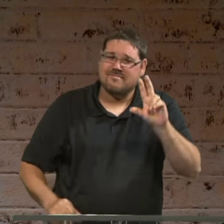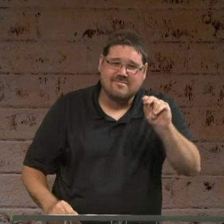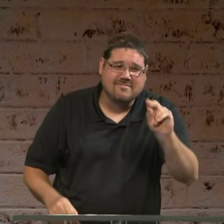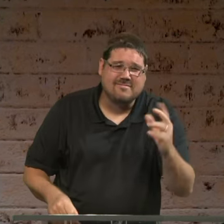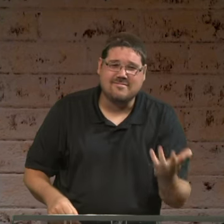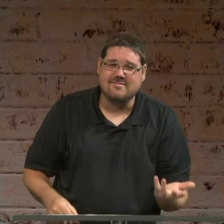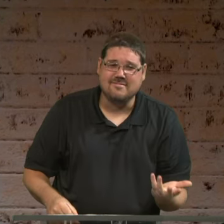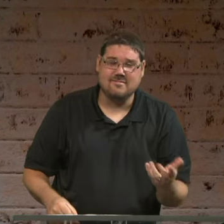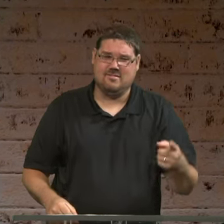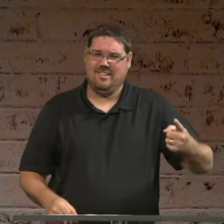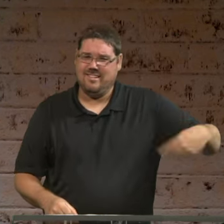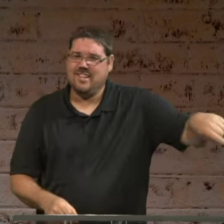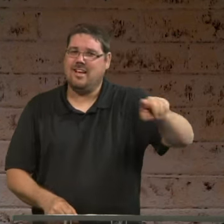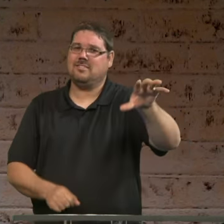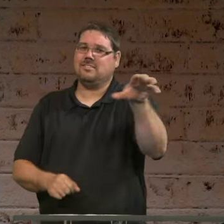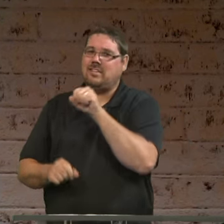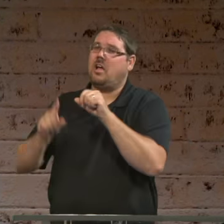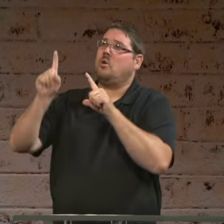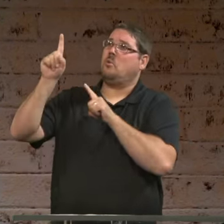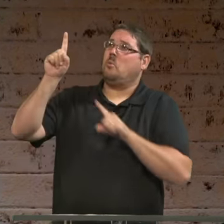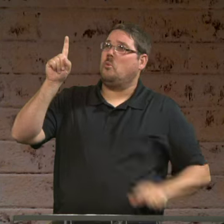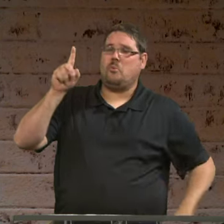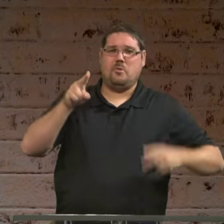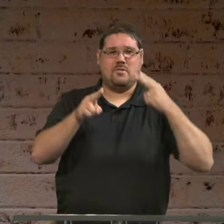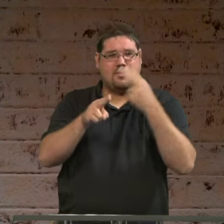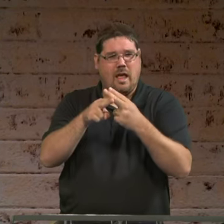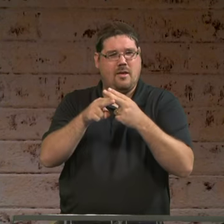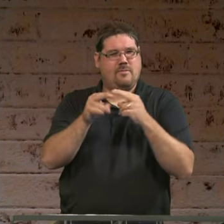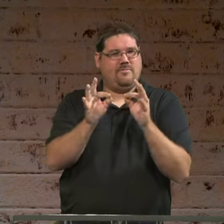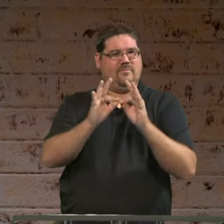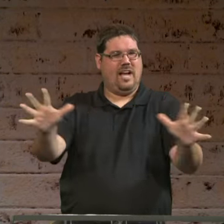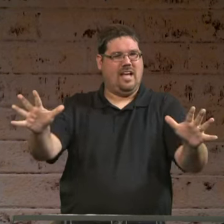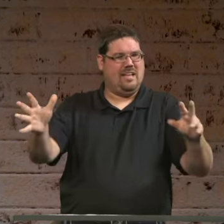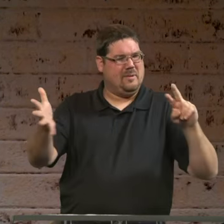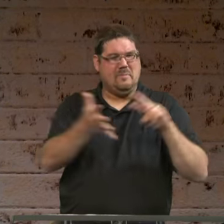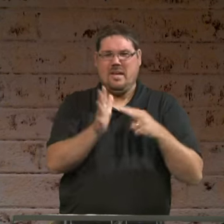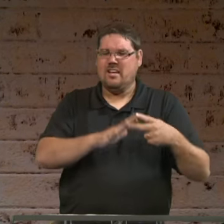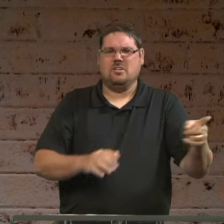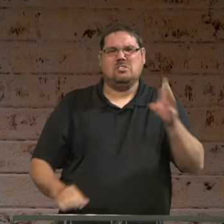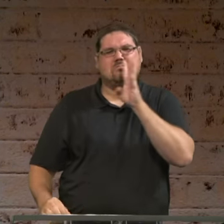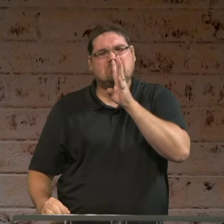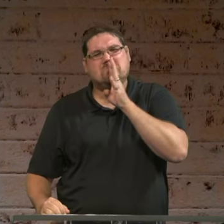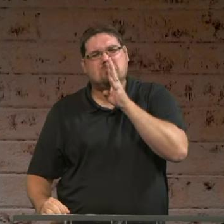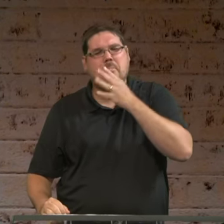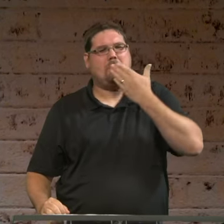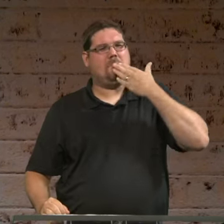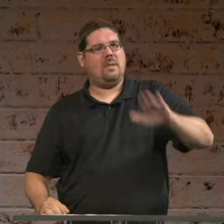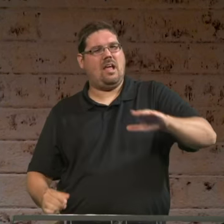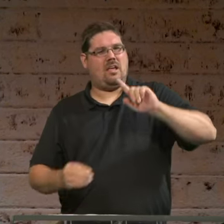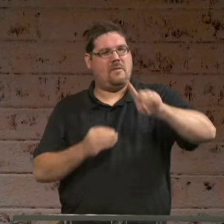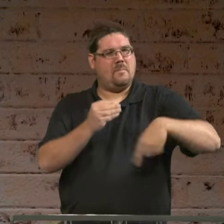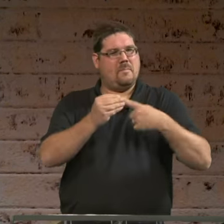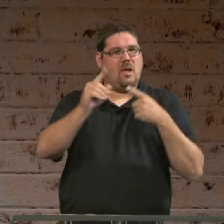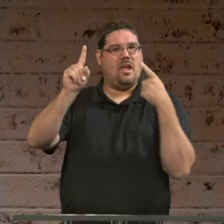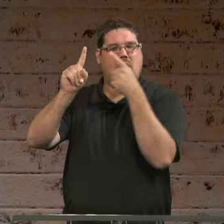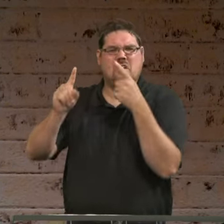Is that a right response? Of course not. They're taking God's name in vain. That means they're speaking